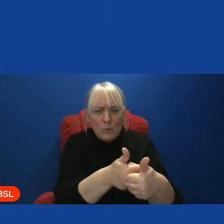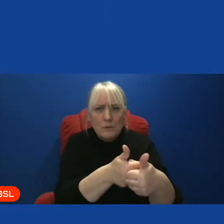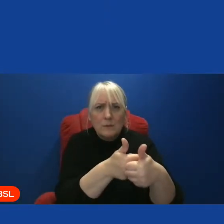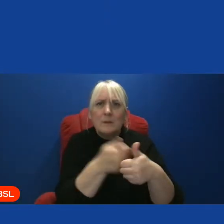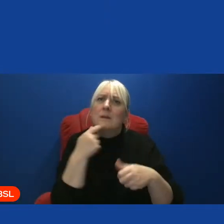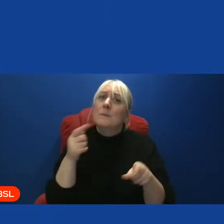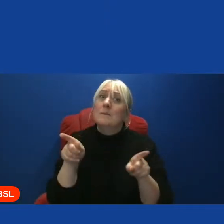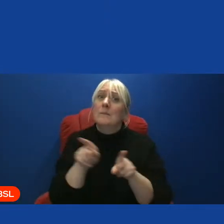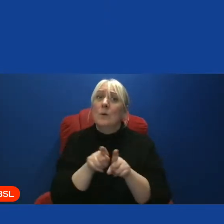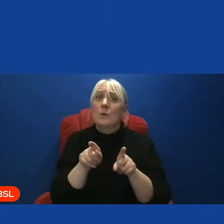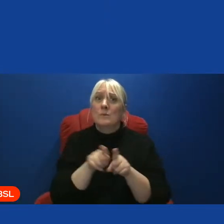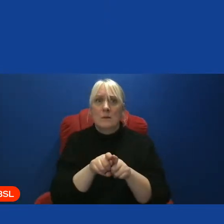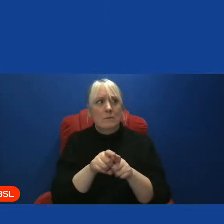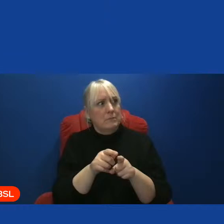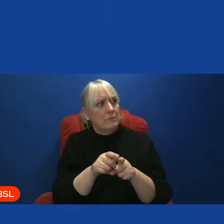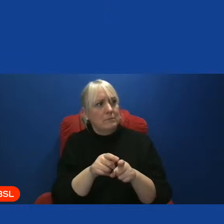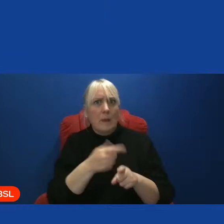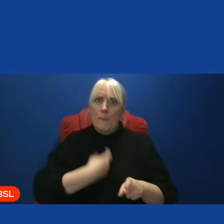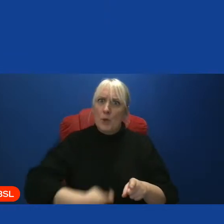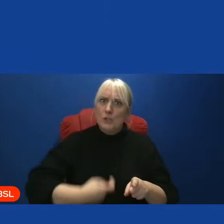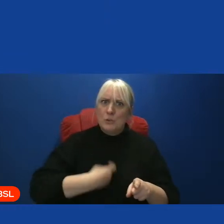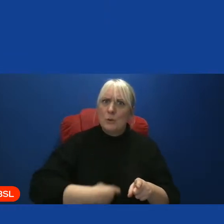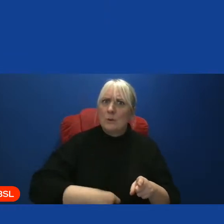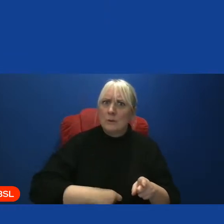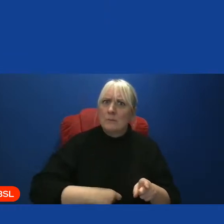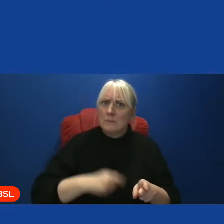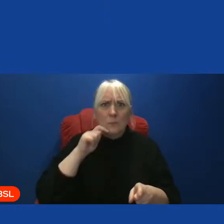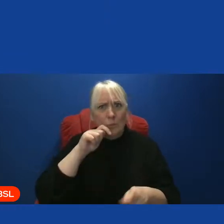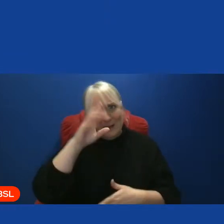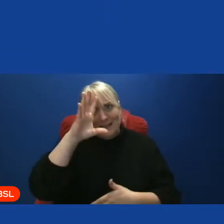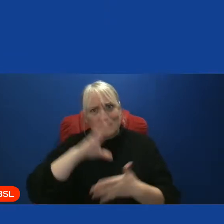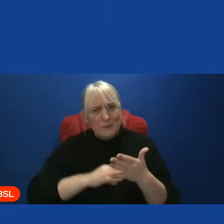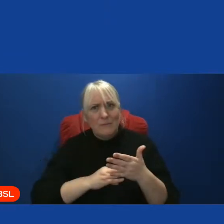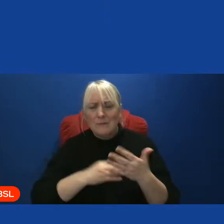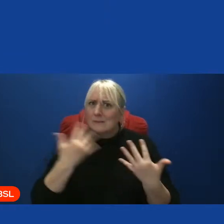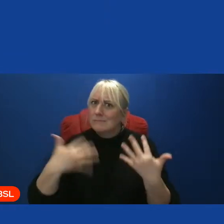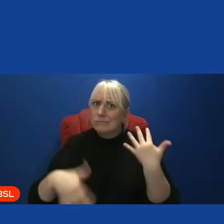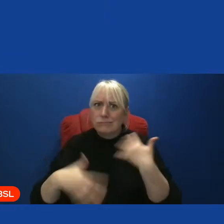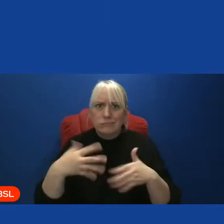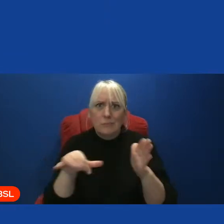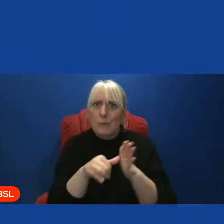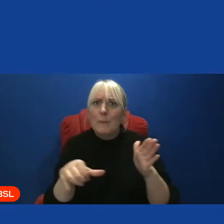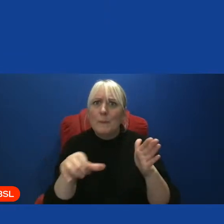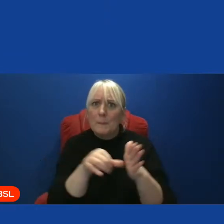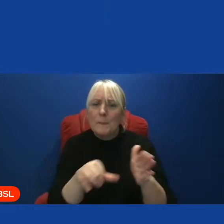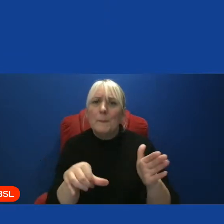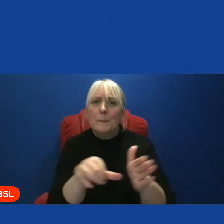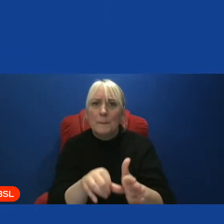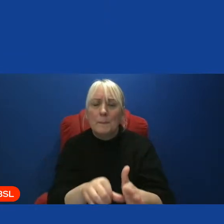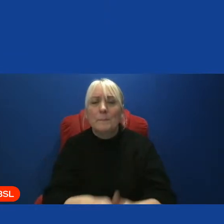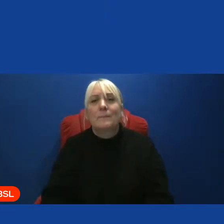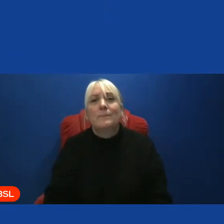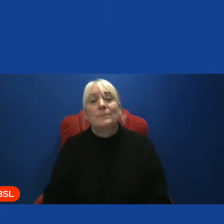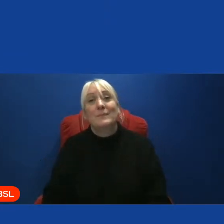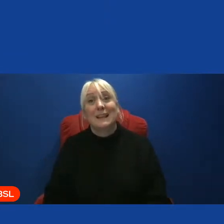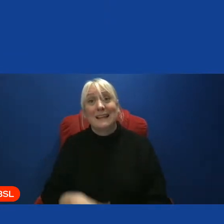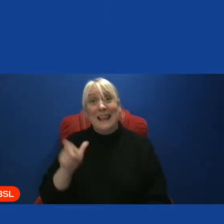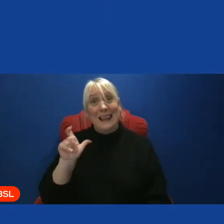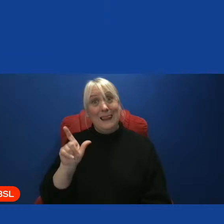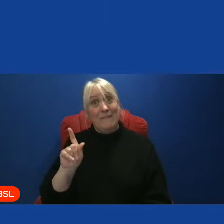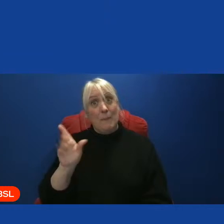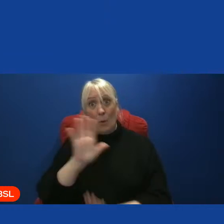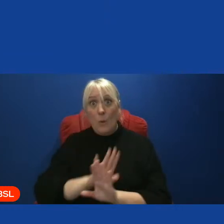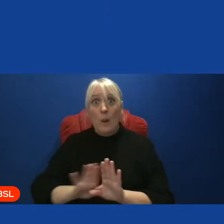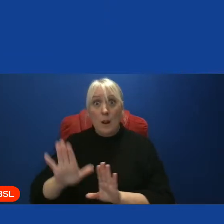on some of you personally, has just been mentioned. But Liverpool, we know only too well